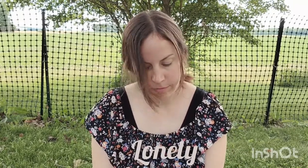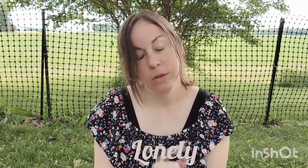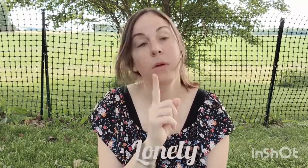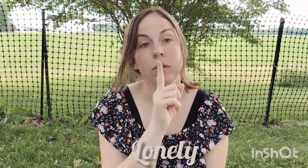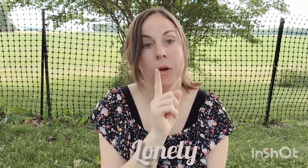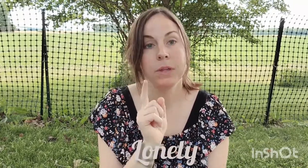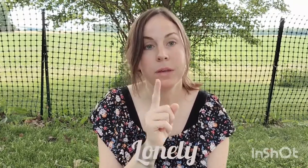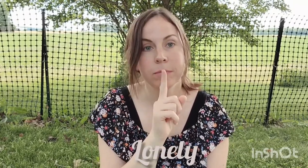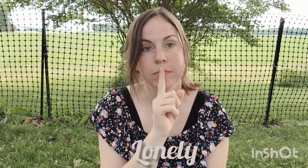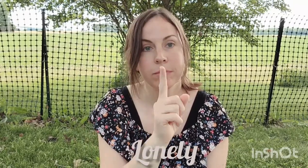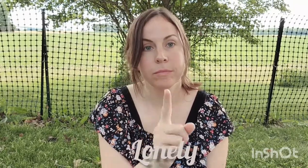Lonely.